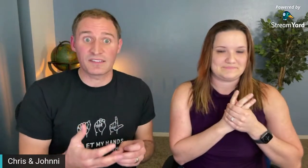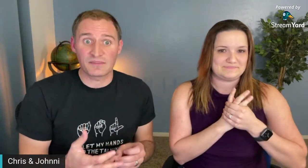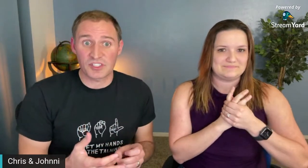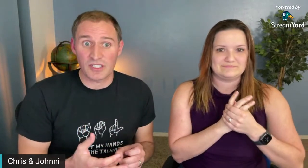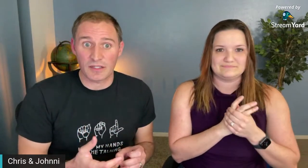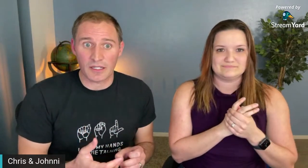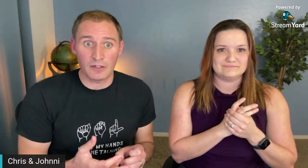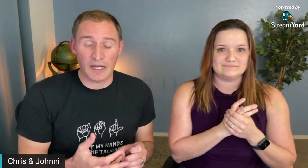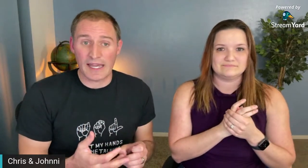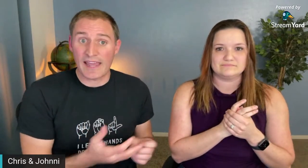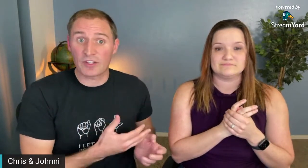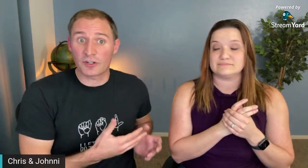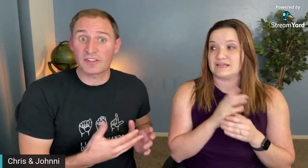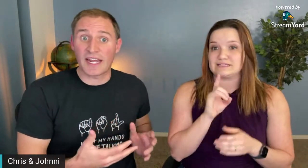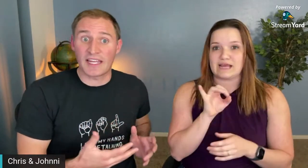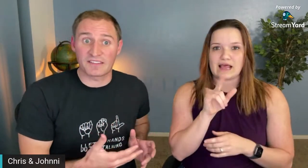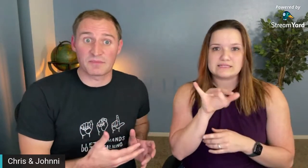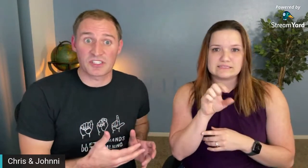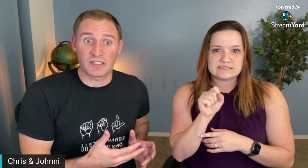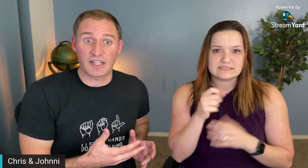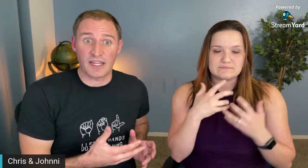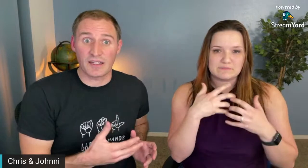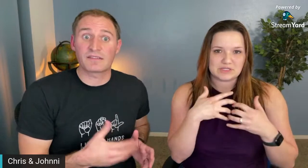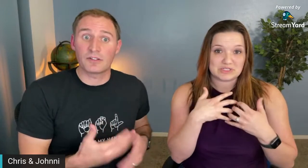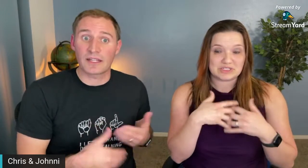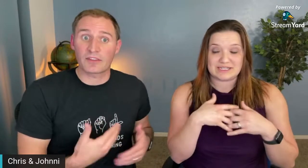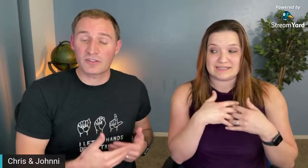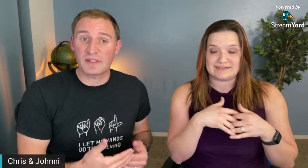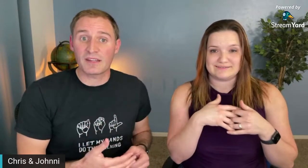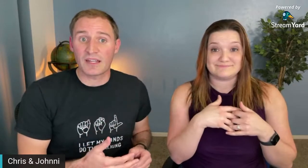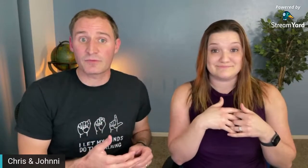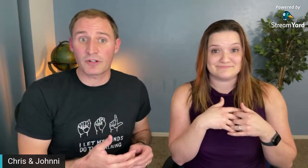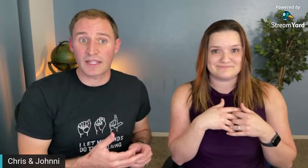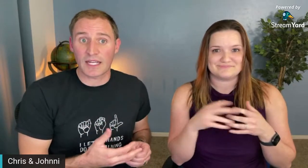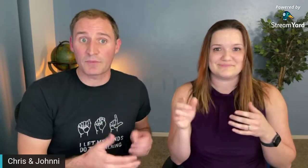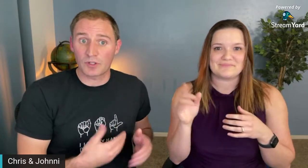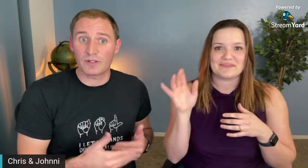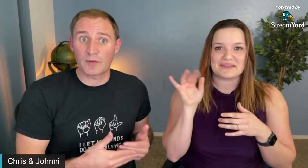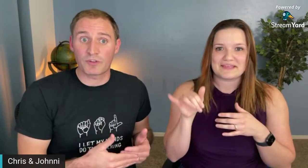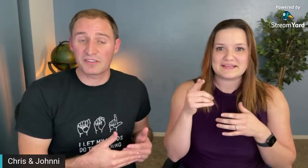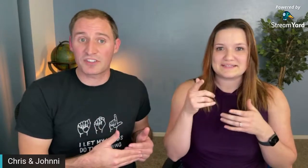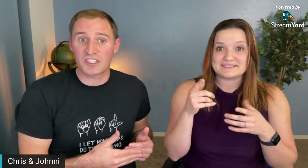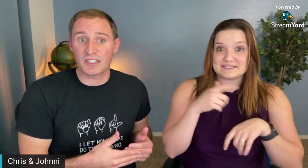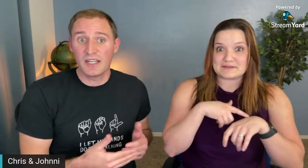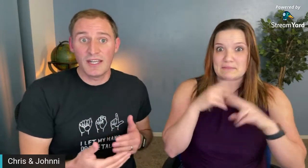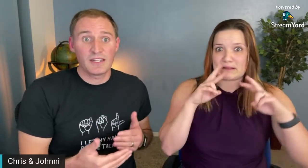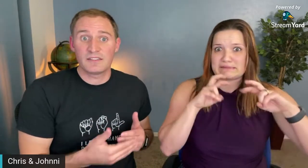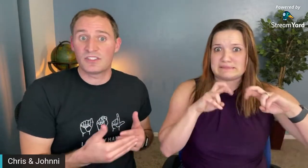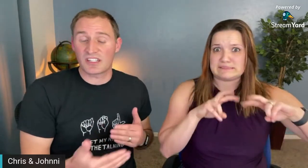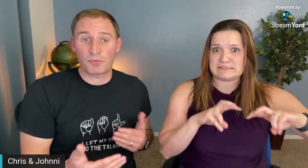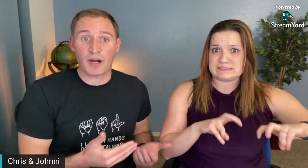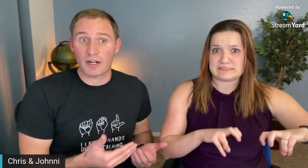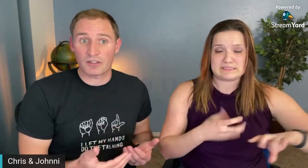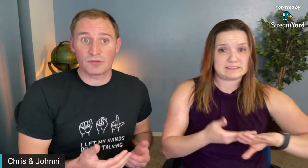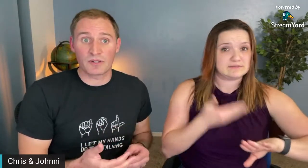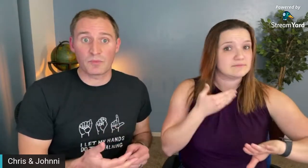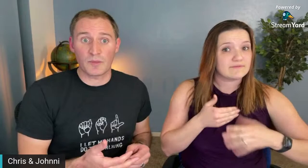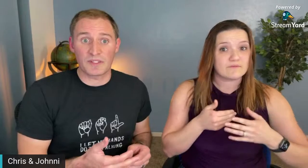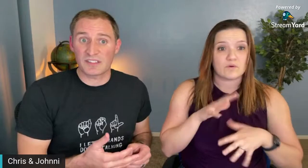dialysis machine? Like, oh, I haven't learned dialysis machine yet. And so like there's been times where like I'm researching just prior to an appointment, just